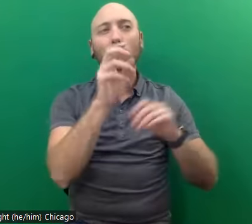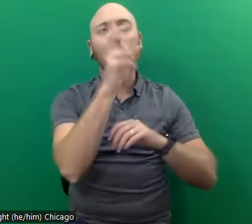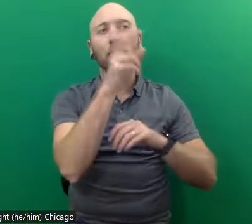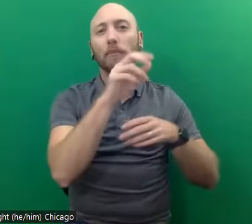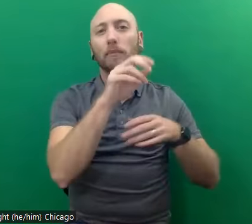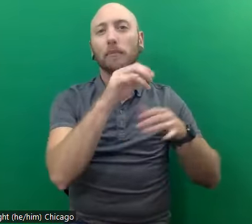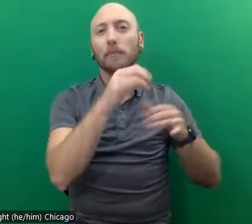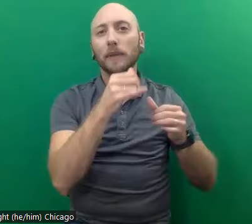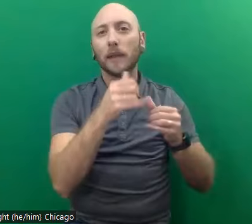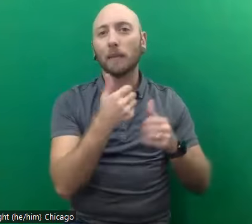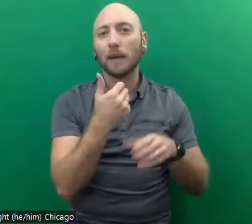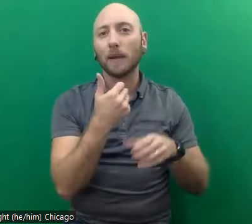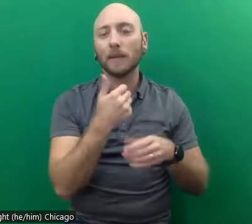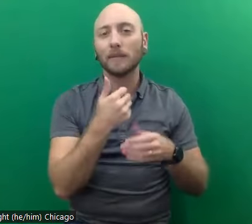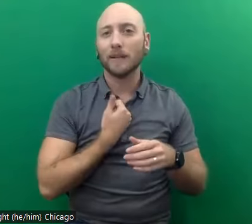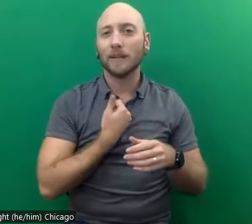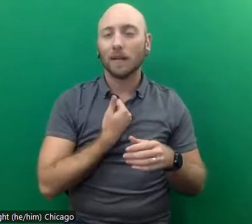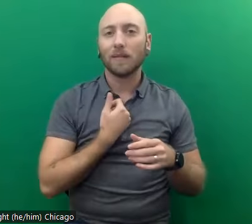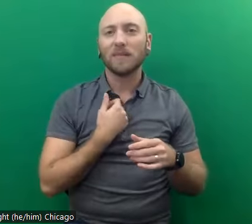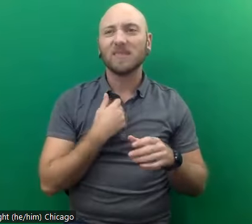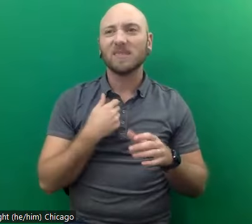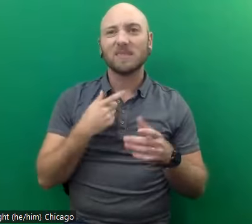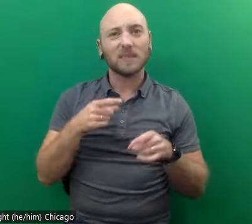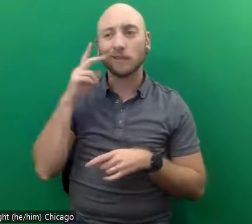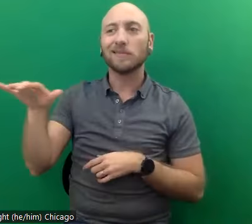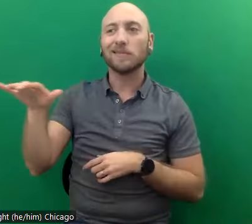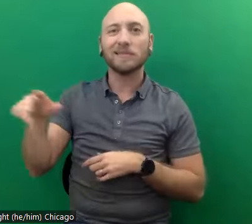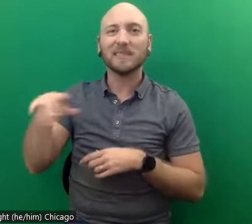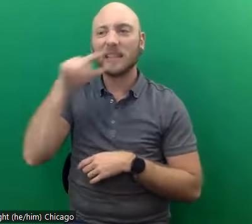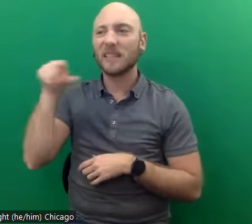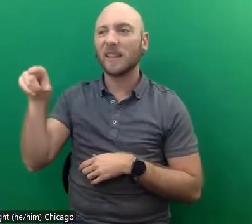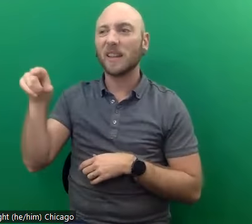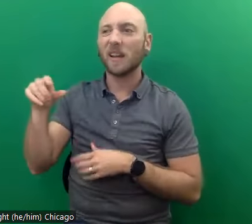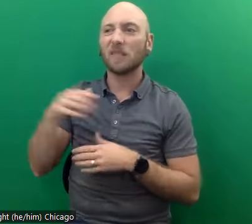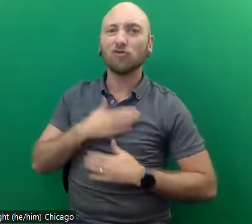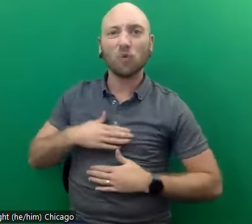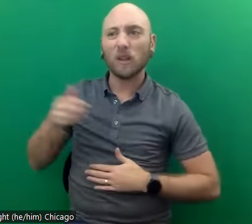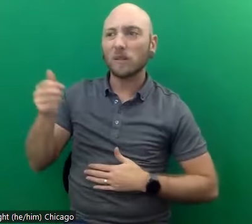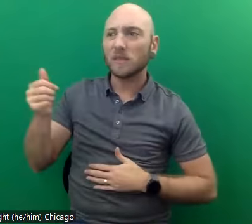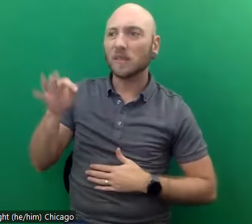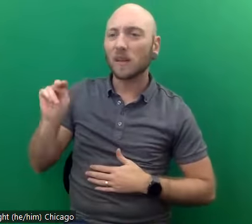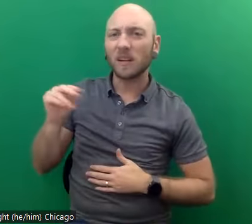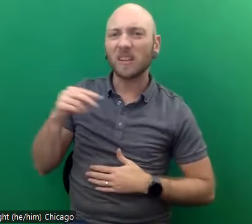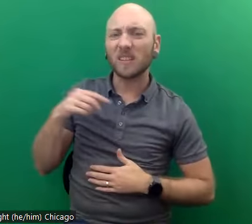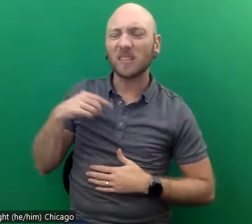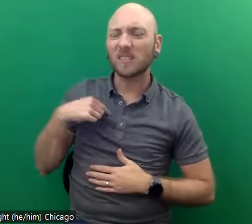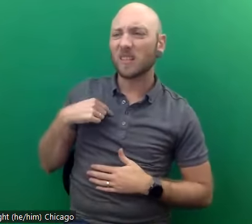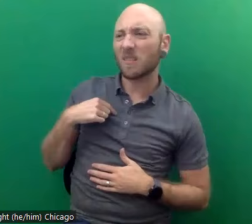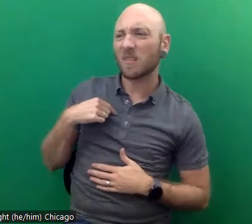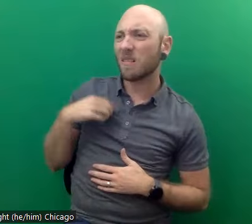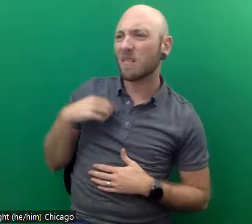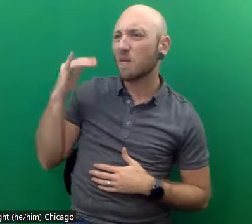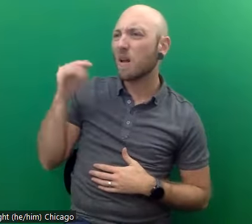started, spinning, and I started questioning why they were laughing and having fun. So the